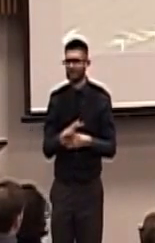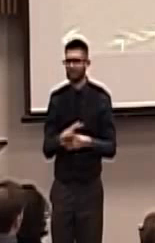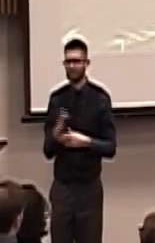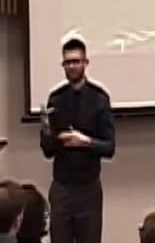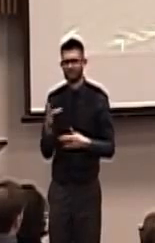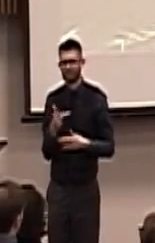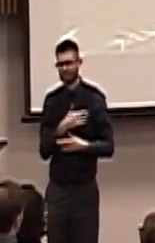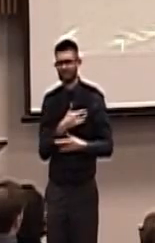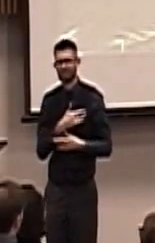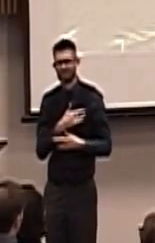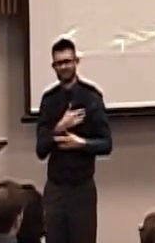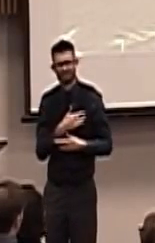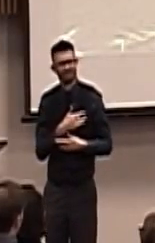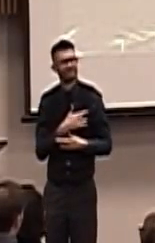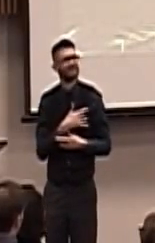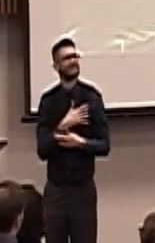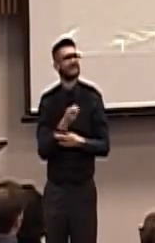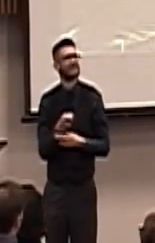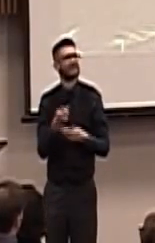fruit.